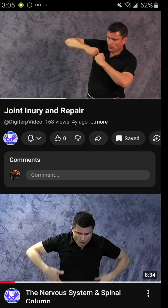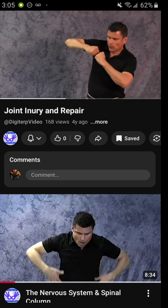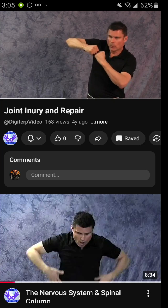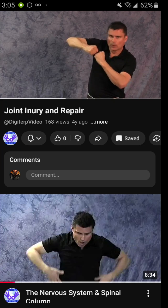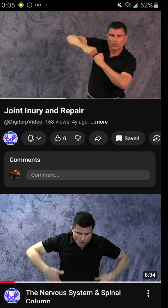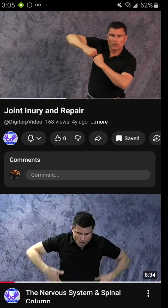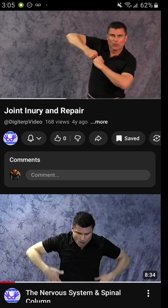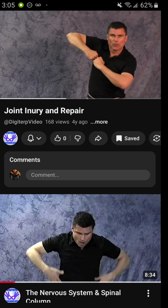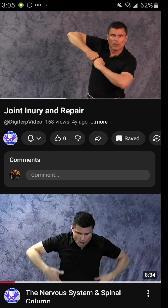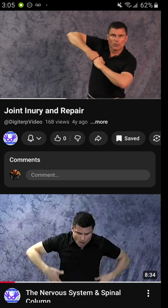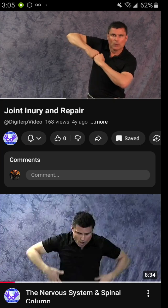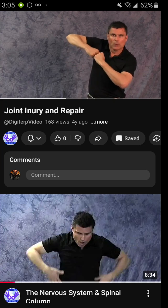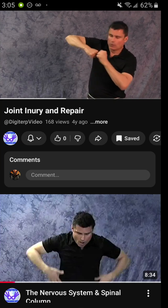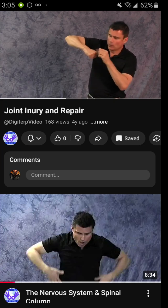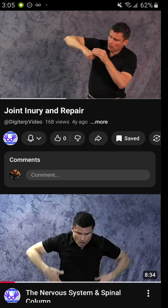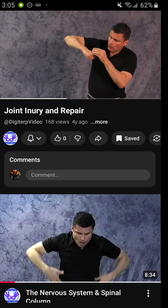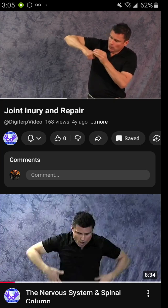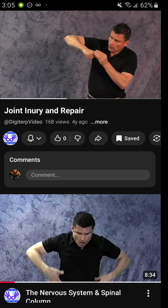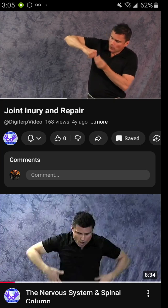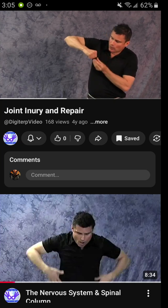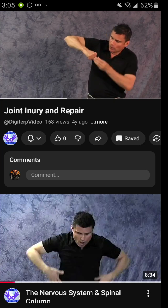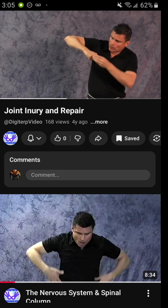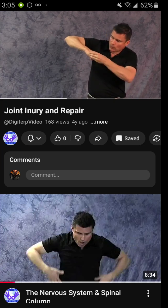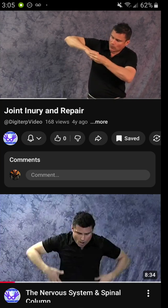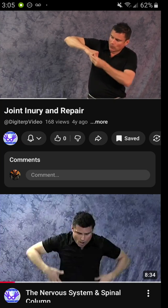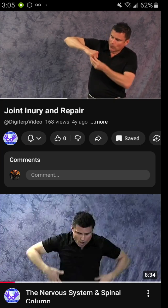looks like,